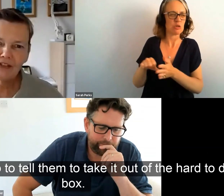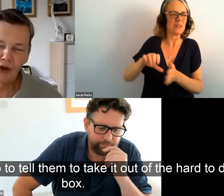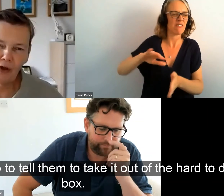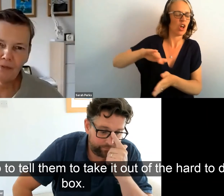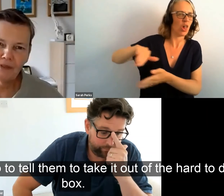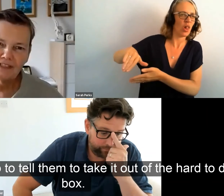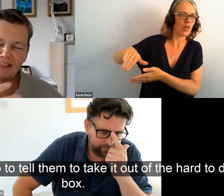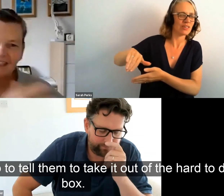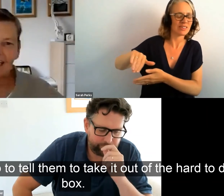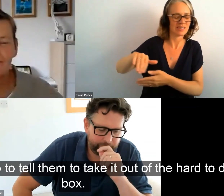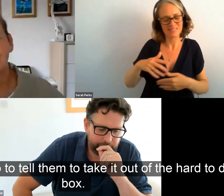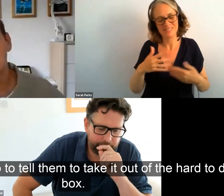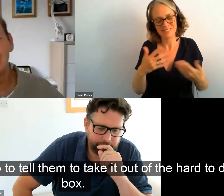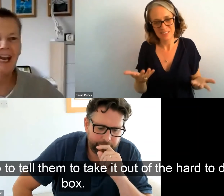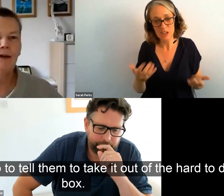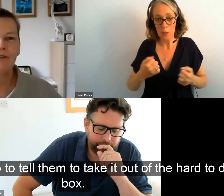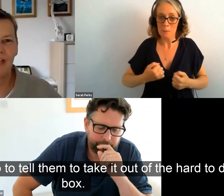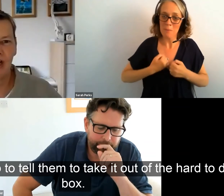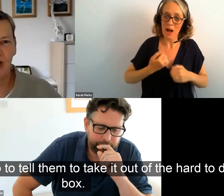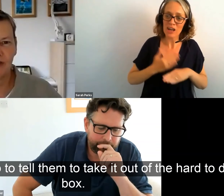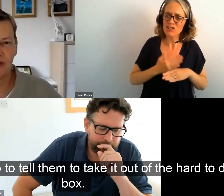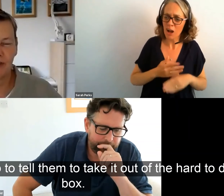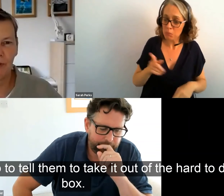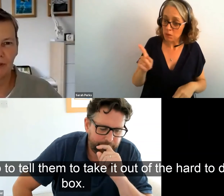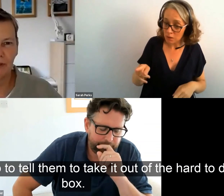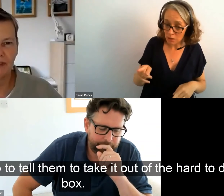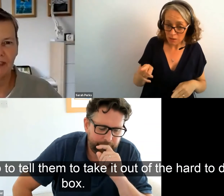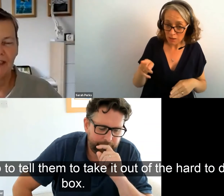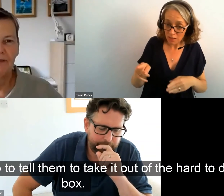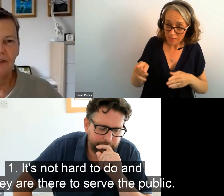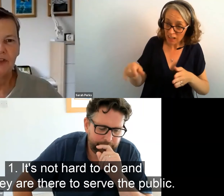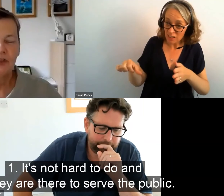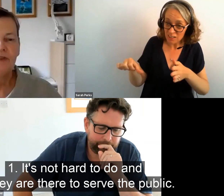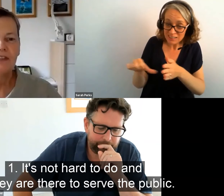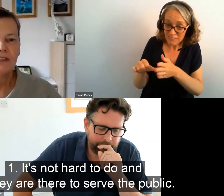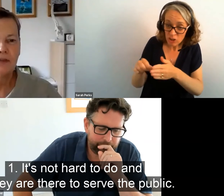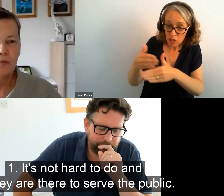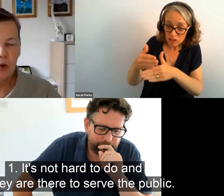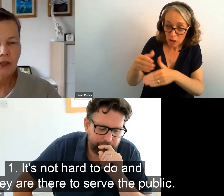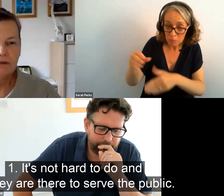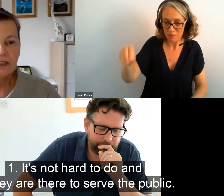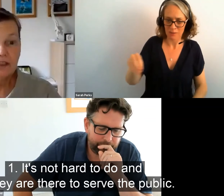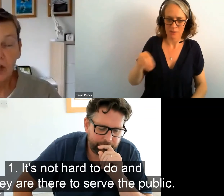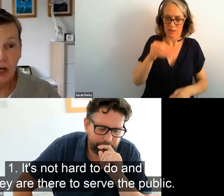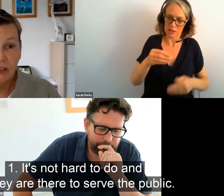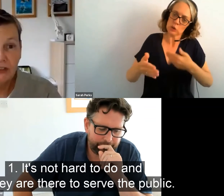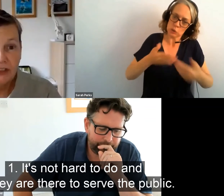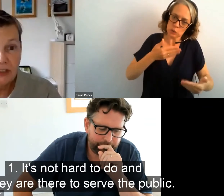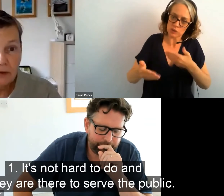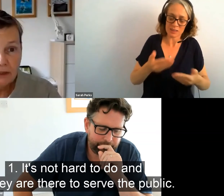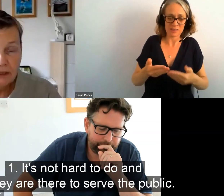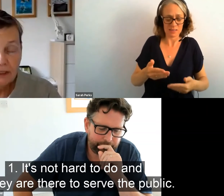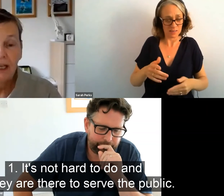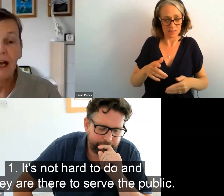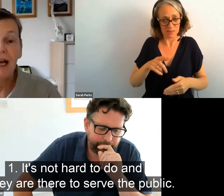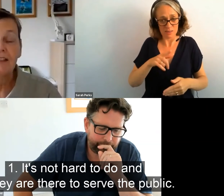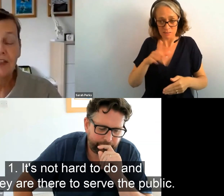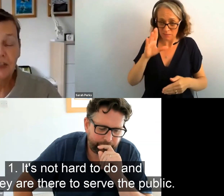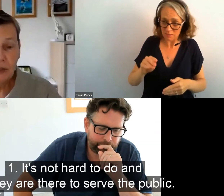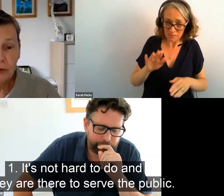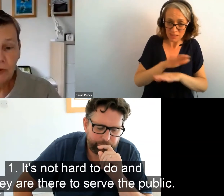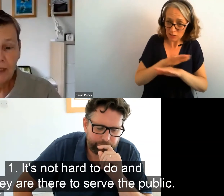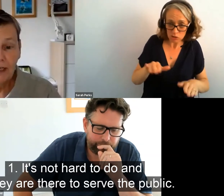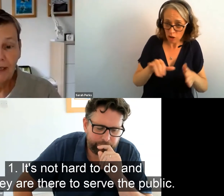So my job is to tell them to take it out of that hard to do box for two reasons. One, it's not hard to do.